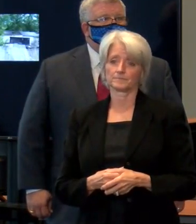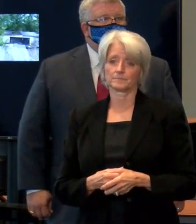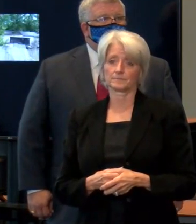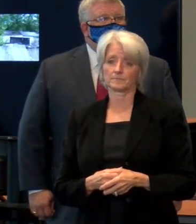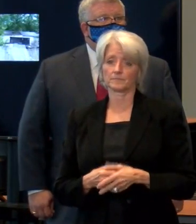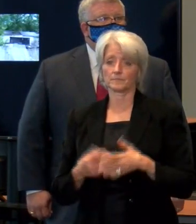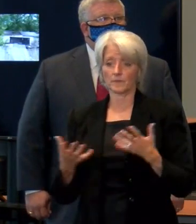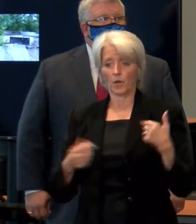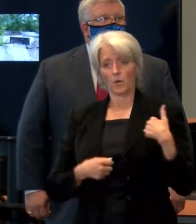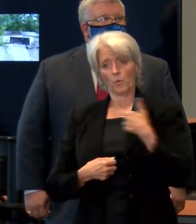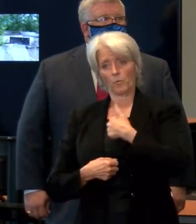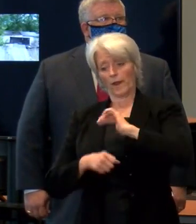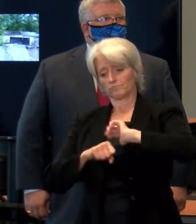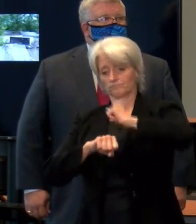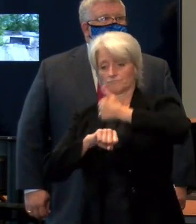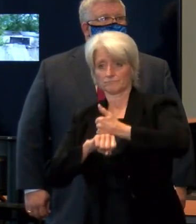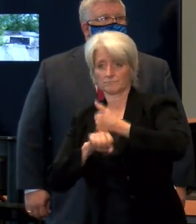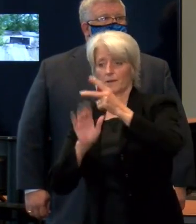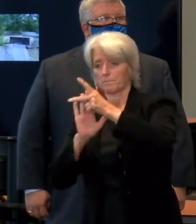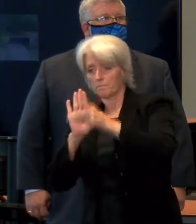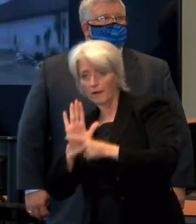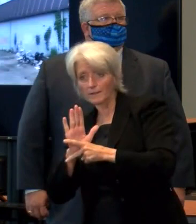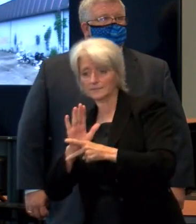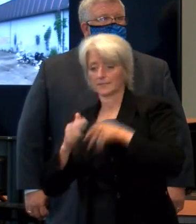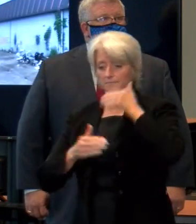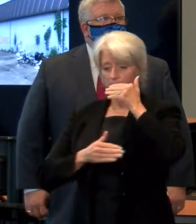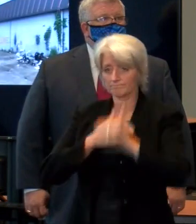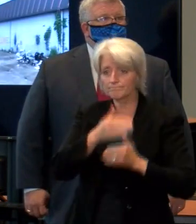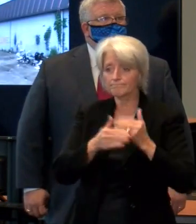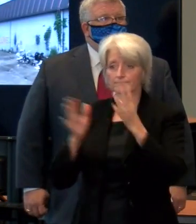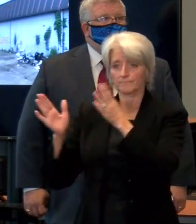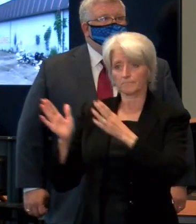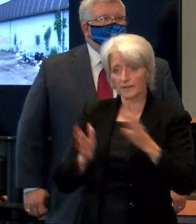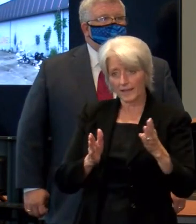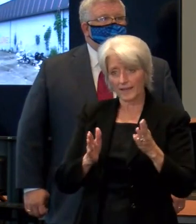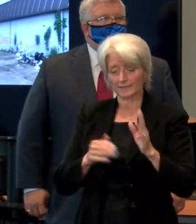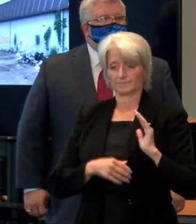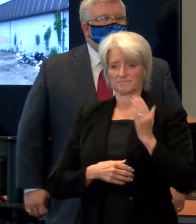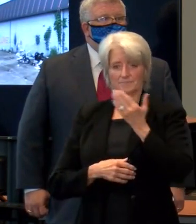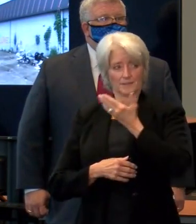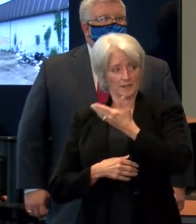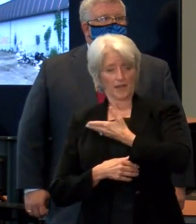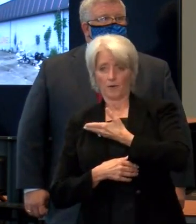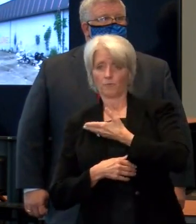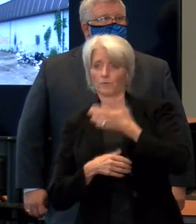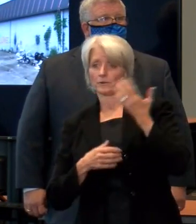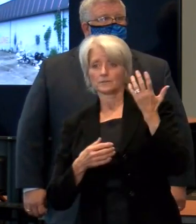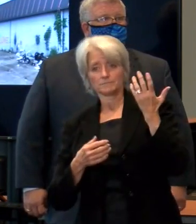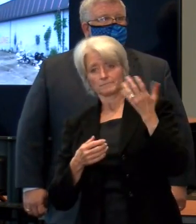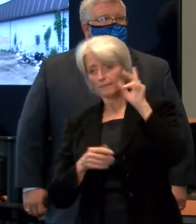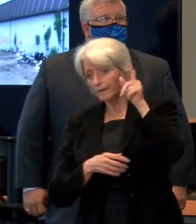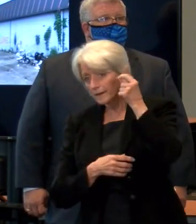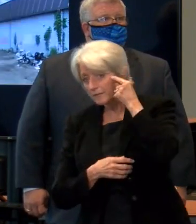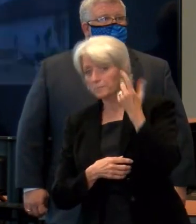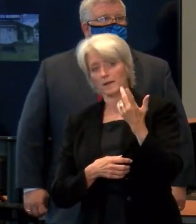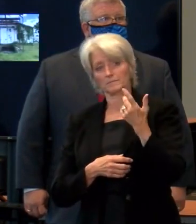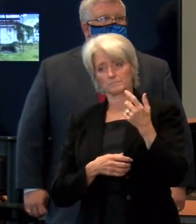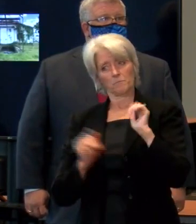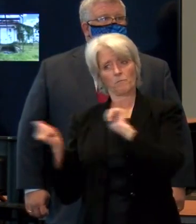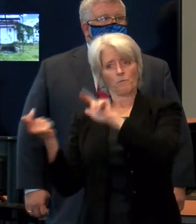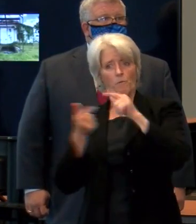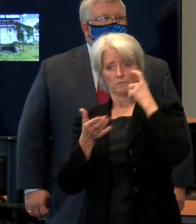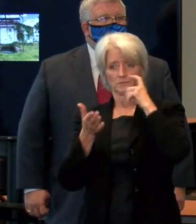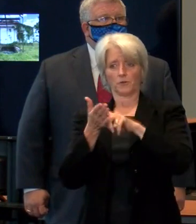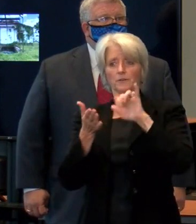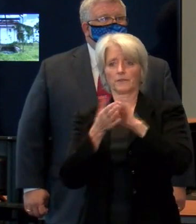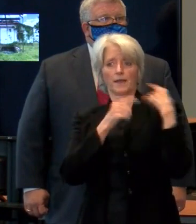implement policies and procedures throughout this administration, I think we all can attest that over the past 20 months, we've been